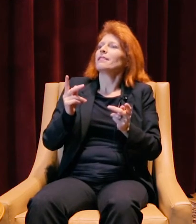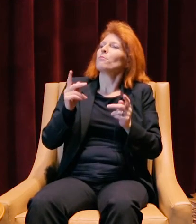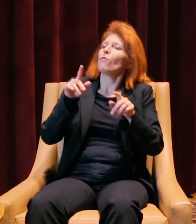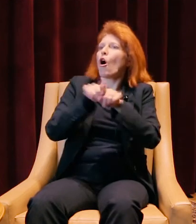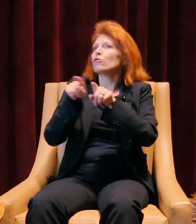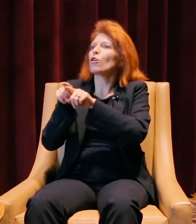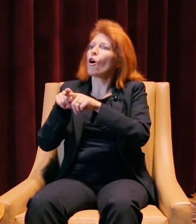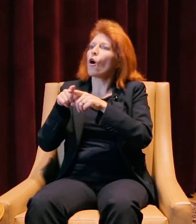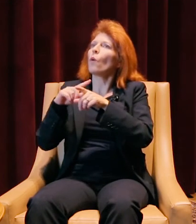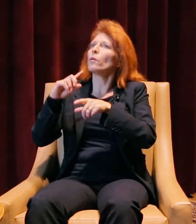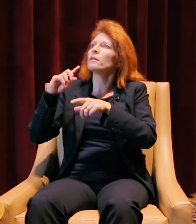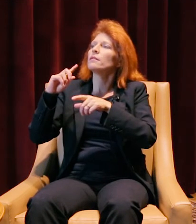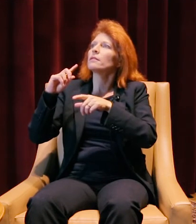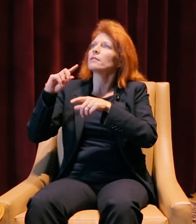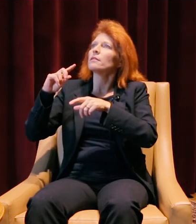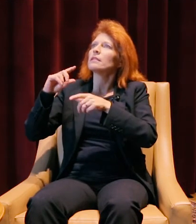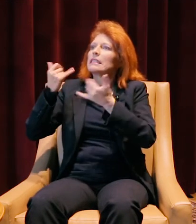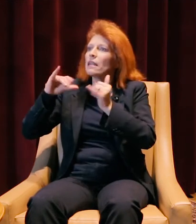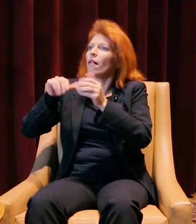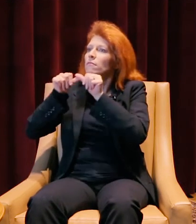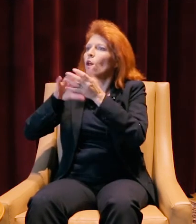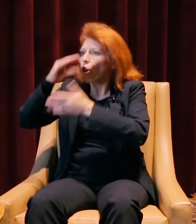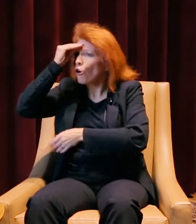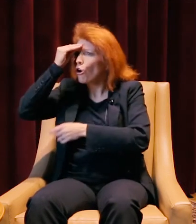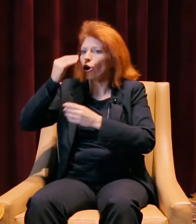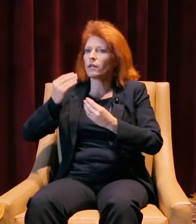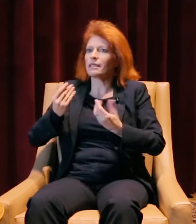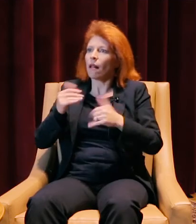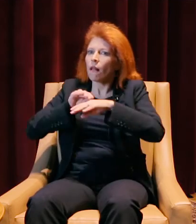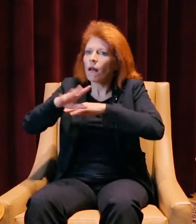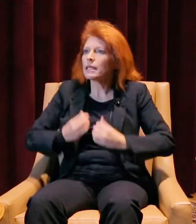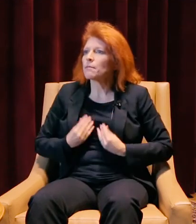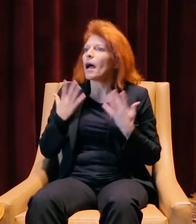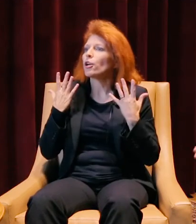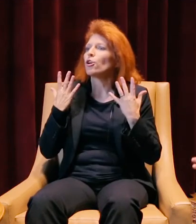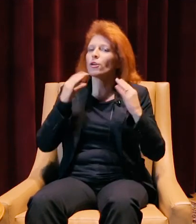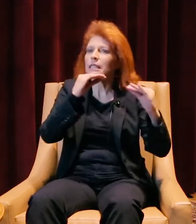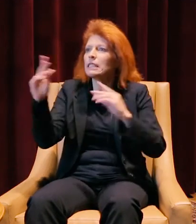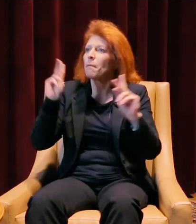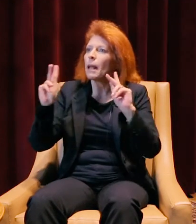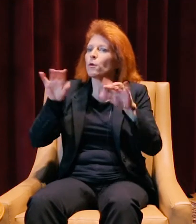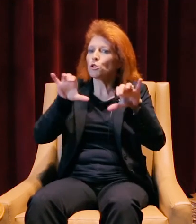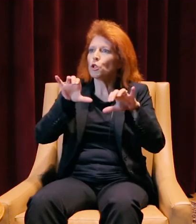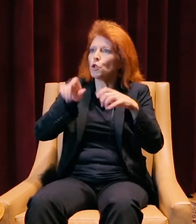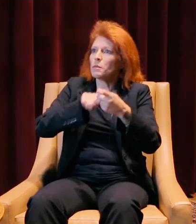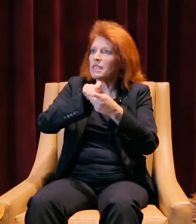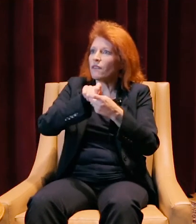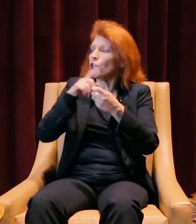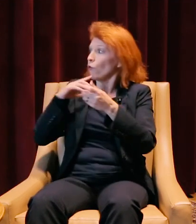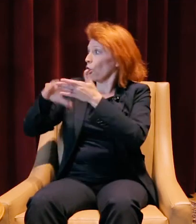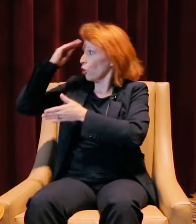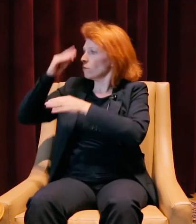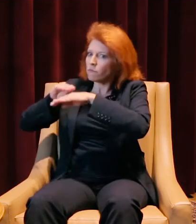you're intellectual and hopefully inspiring and teaching people to do certain things that you can do well or